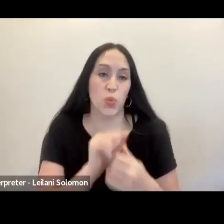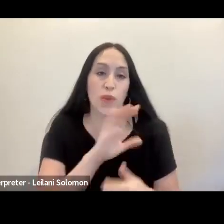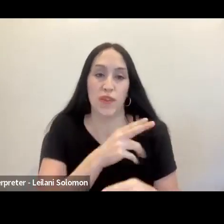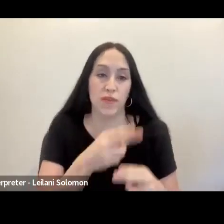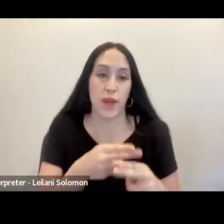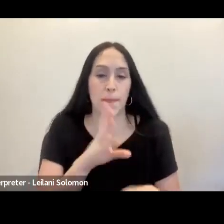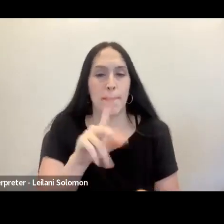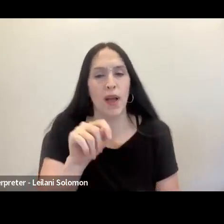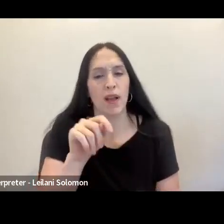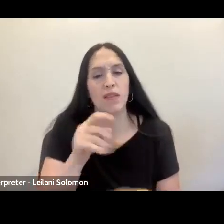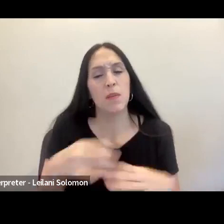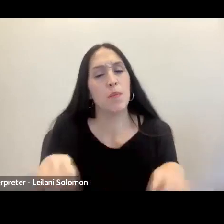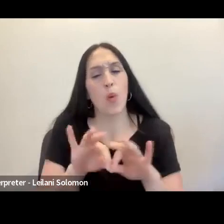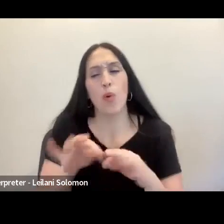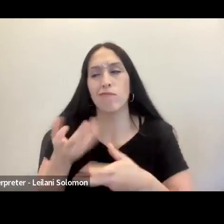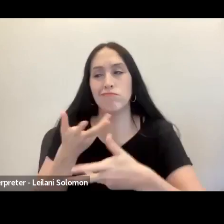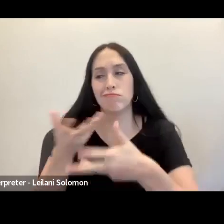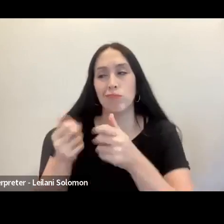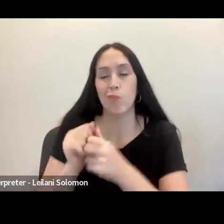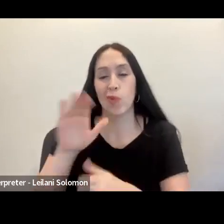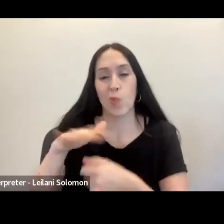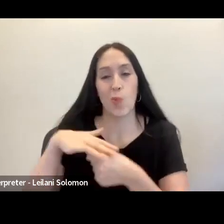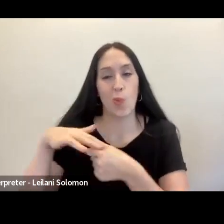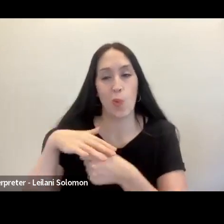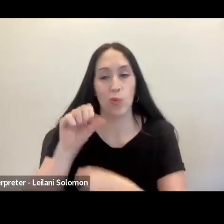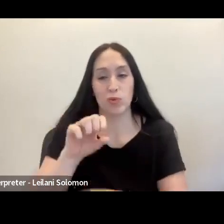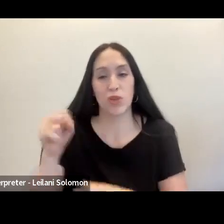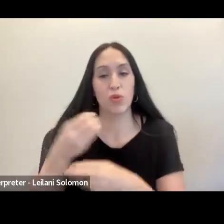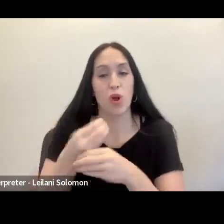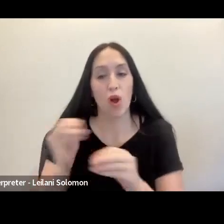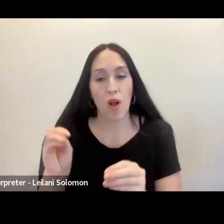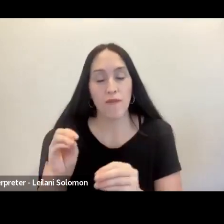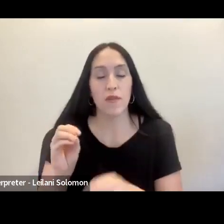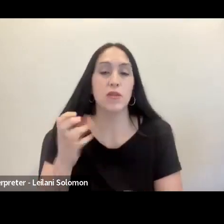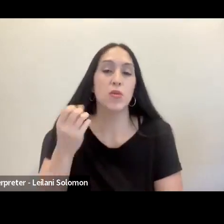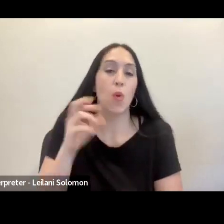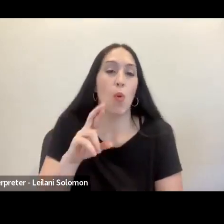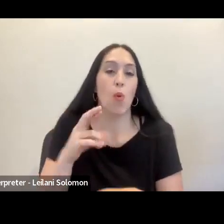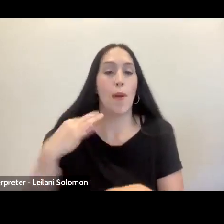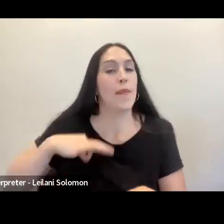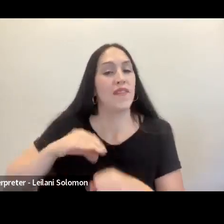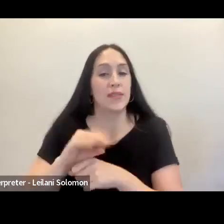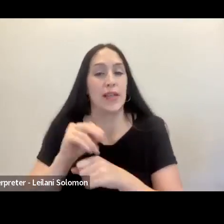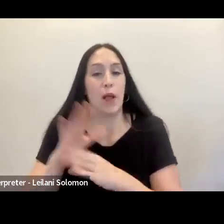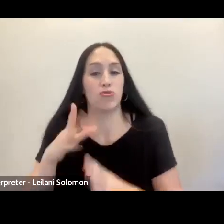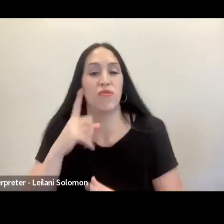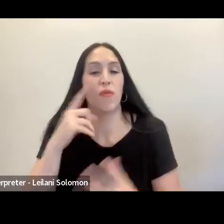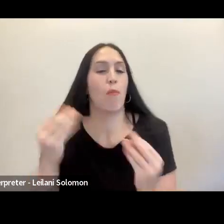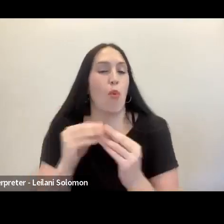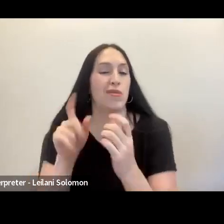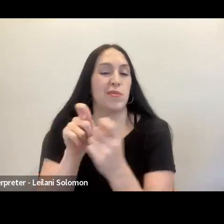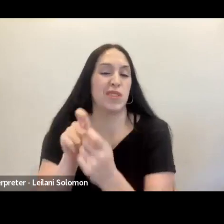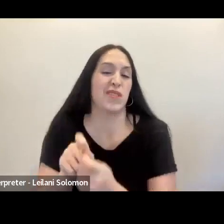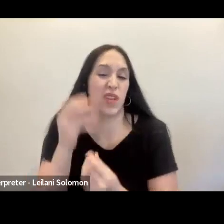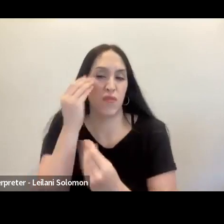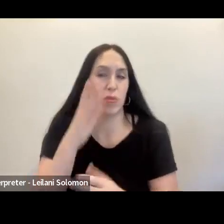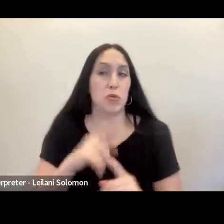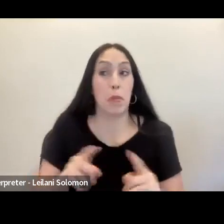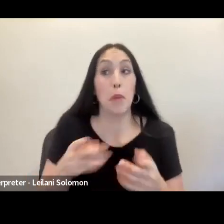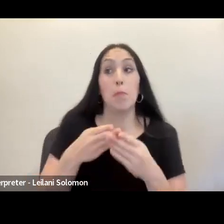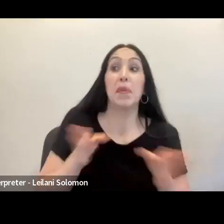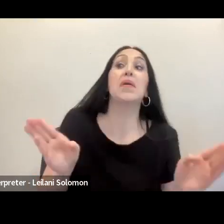to your local Social Security office or benefit counselor on the specifics. But generally, you're allowed to have